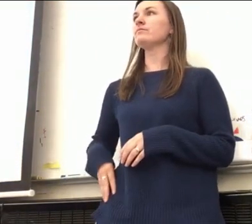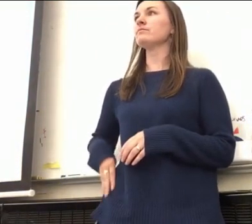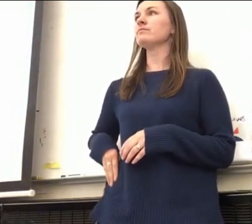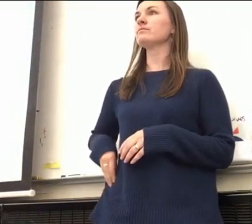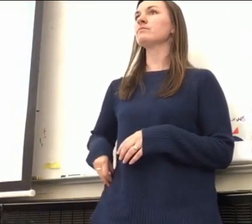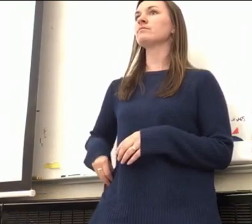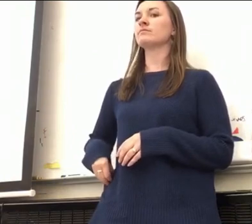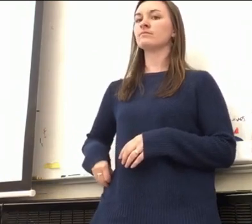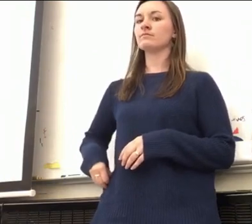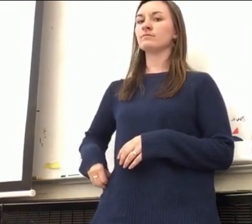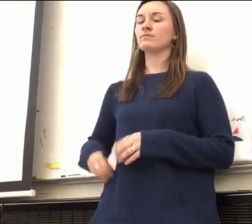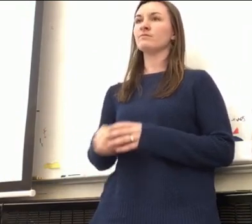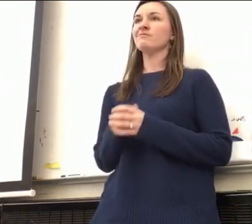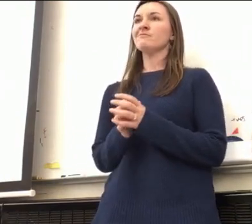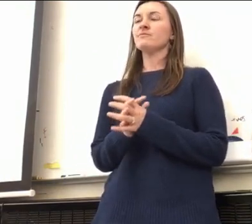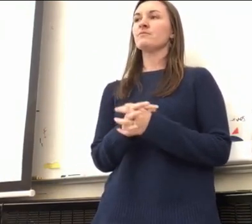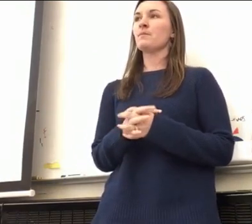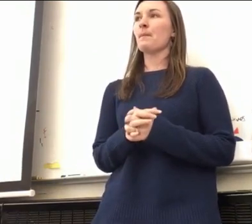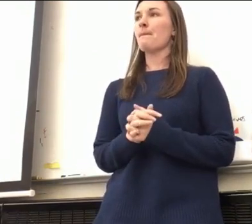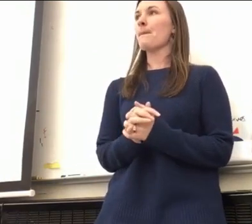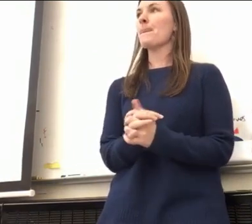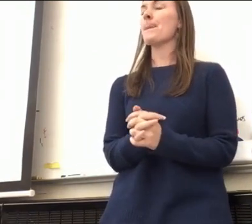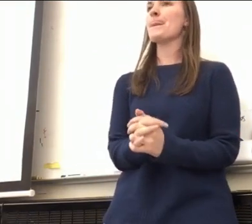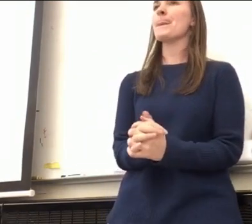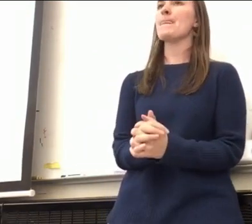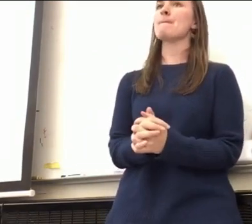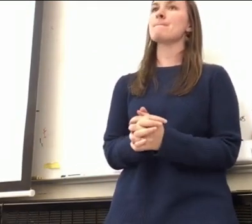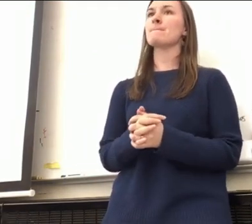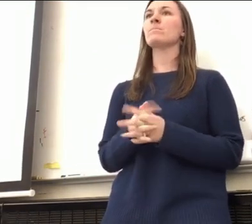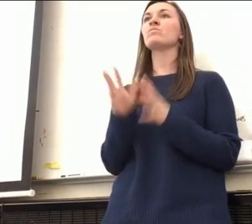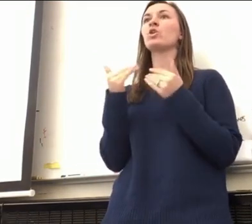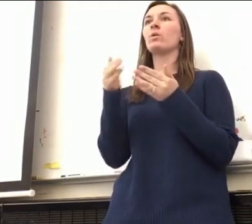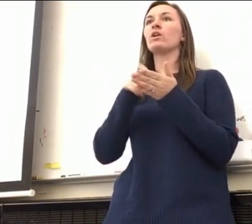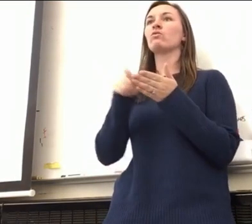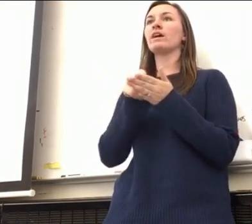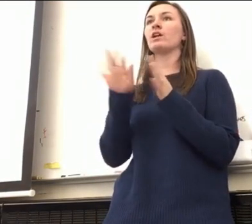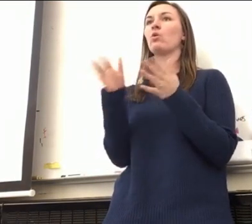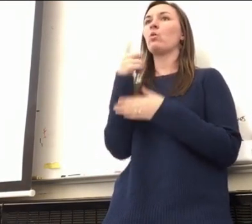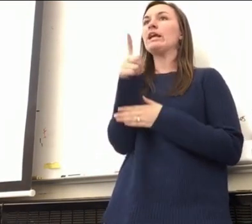So go ahead and write that down of what you think it means.